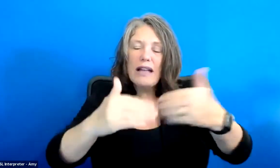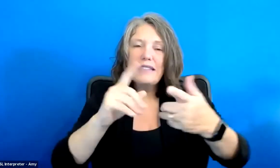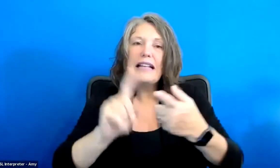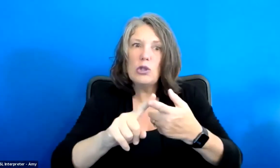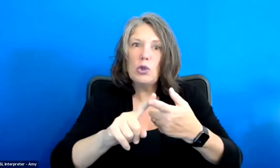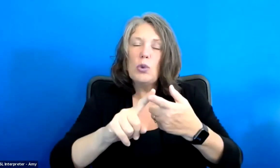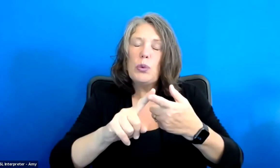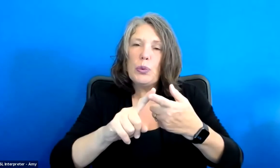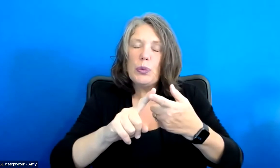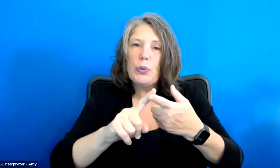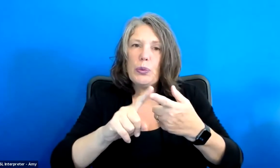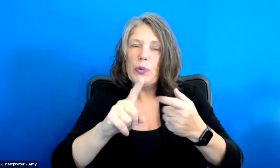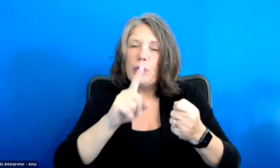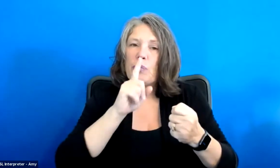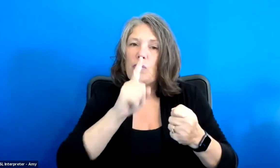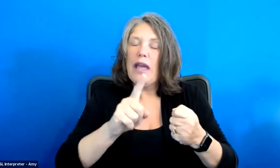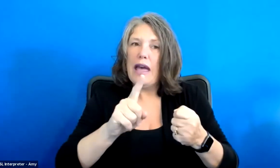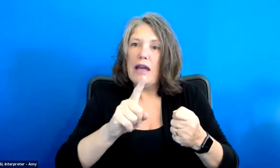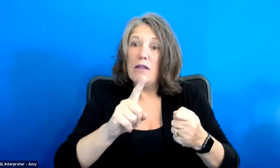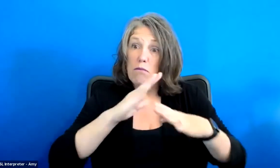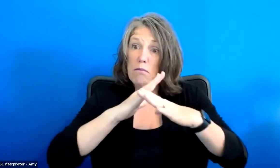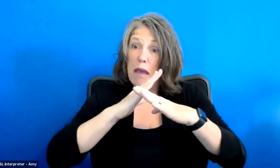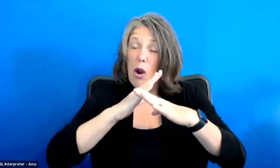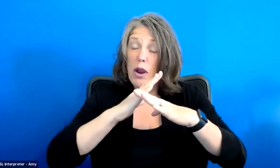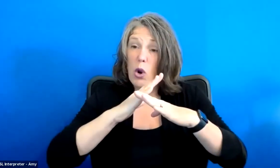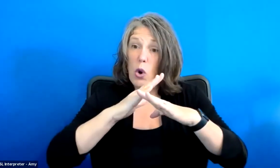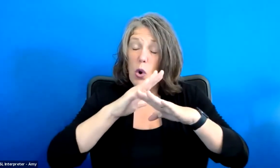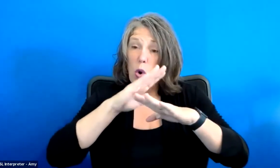come to barrier removal conclusions.